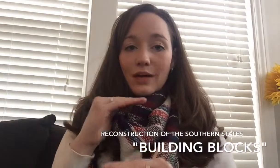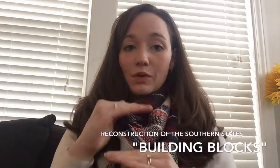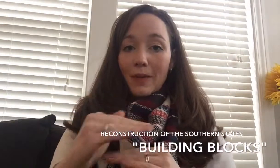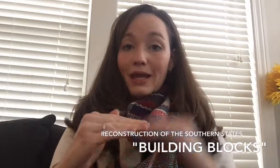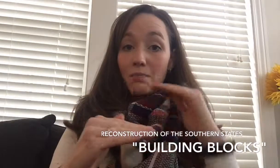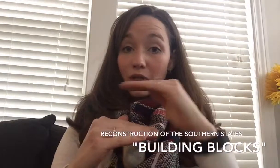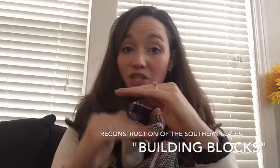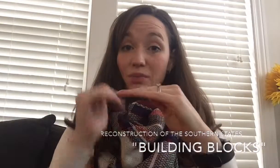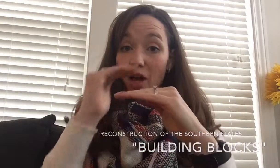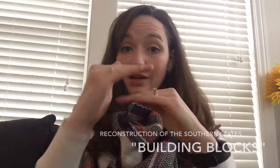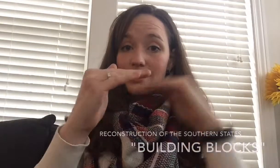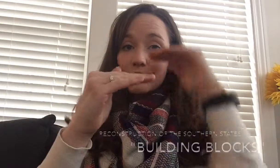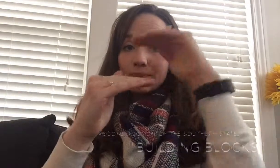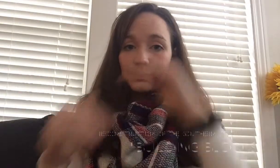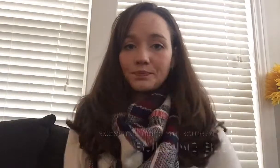we're making building blocks.